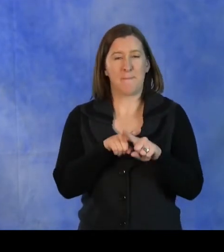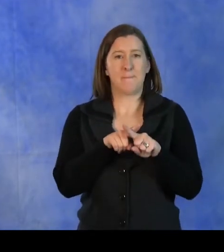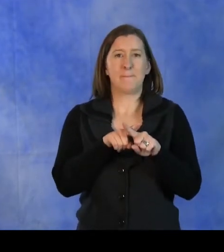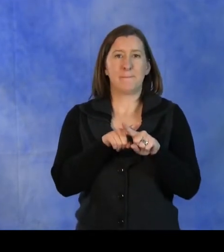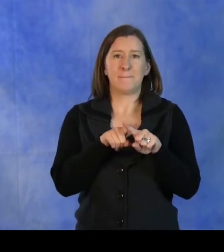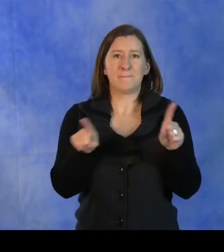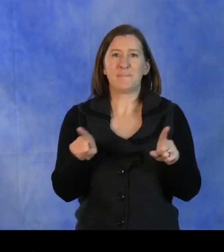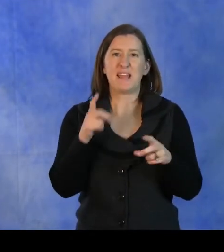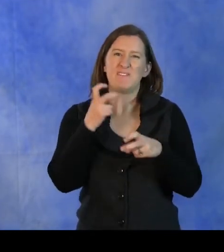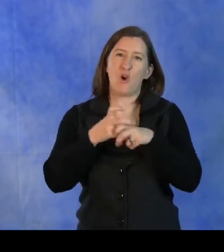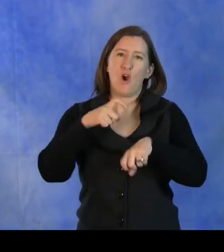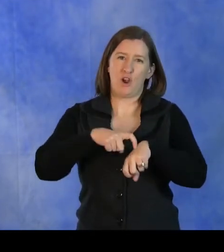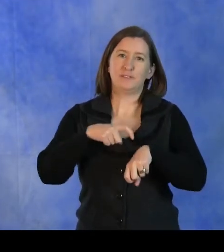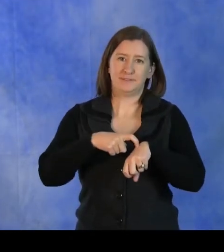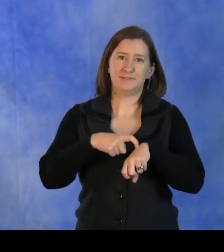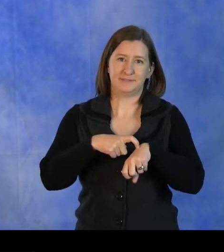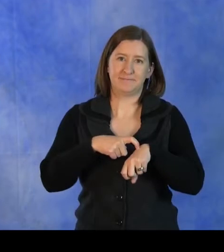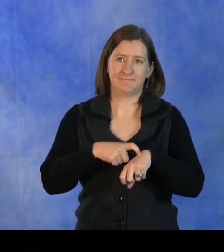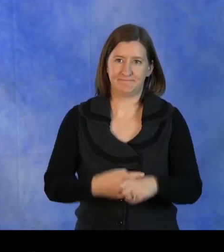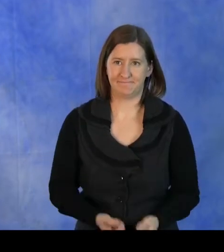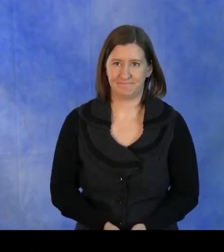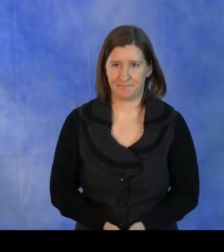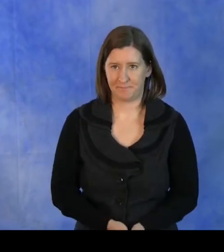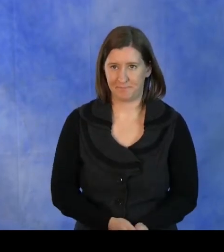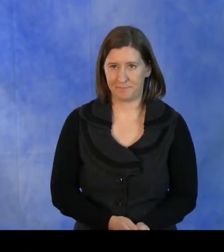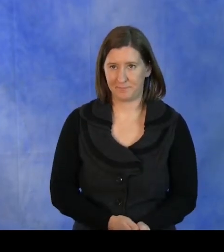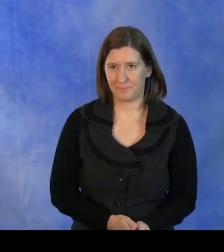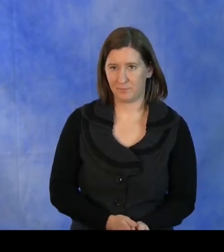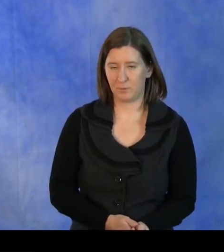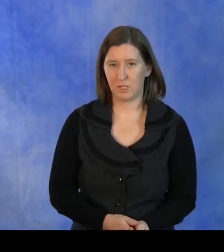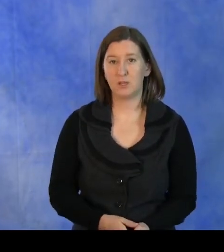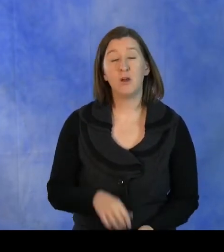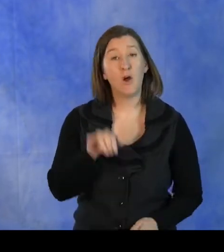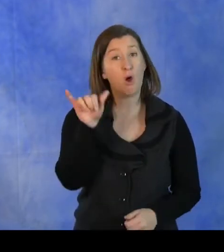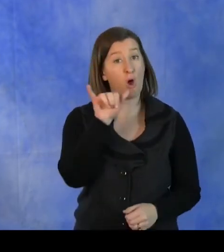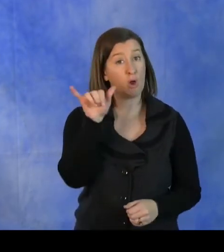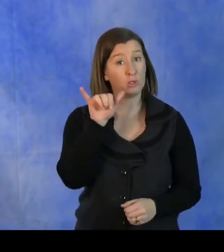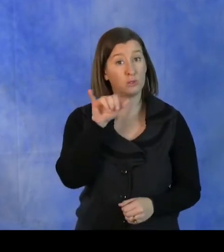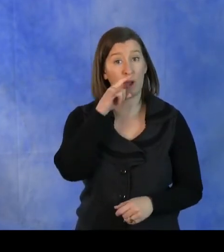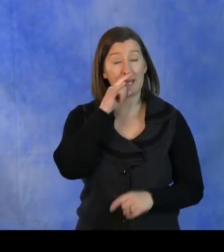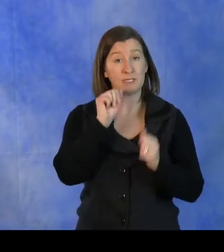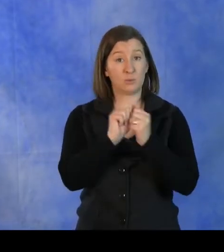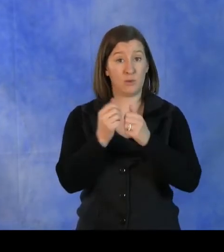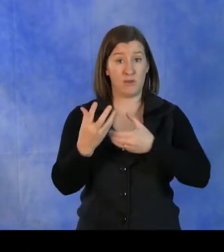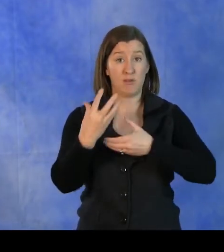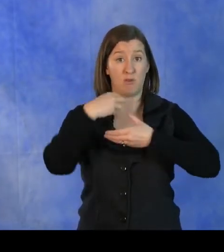doing this specific task, but they have a hard time with that.